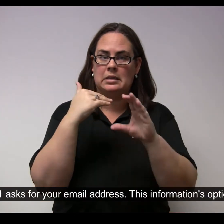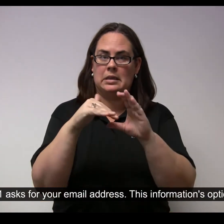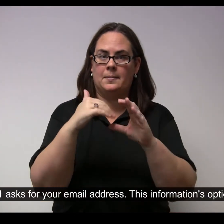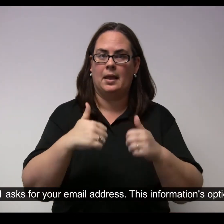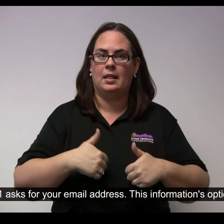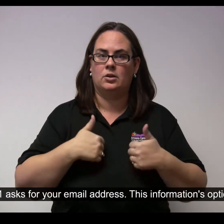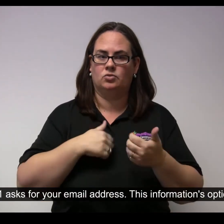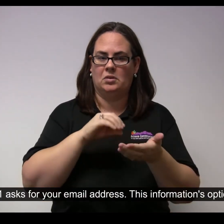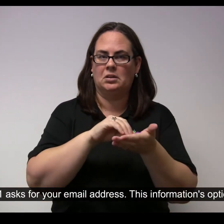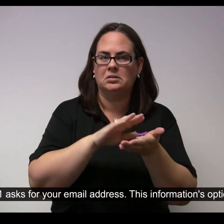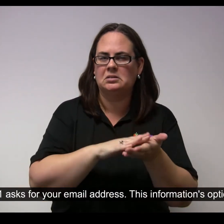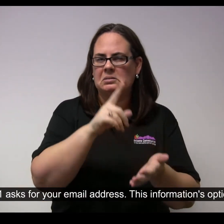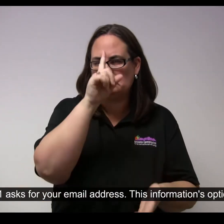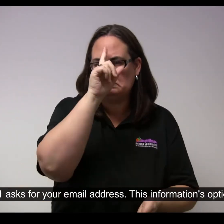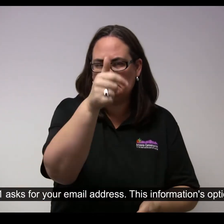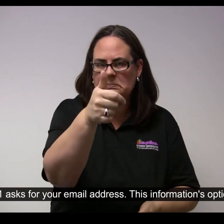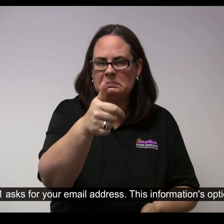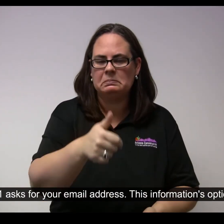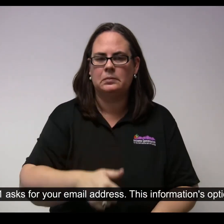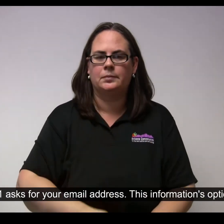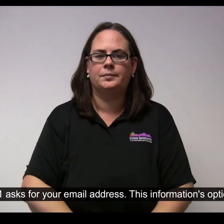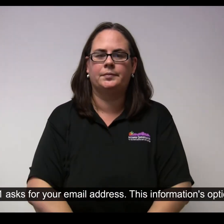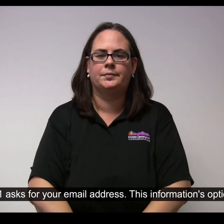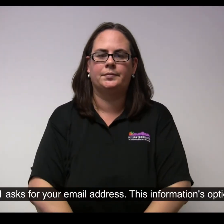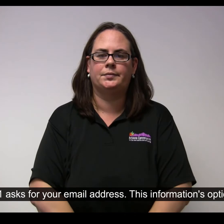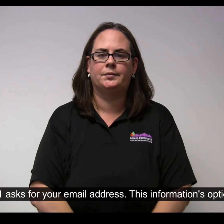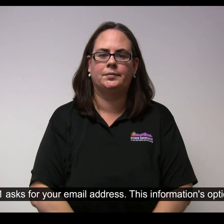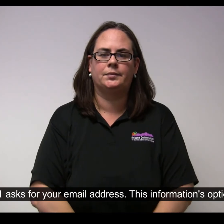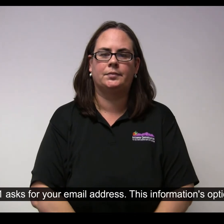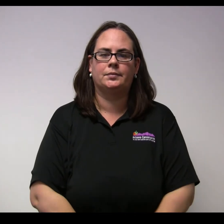"21 asks for your email address. This information is optional.